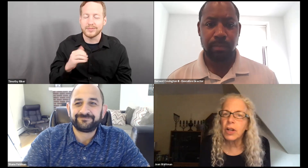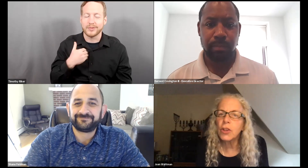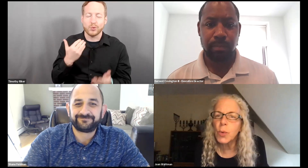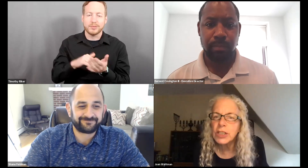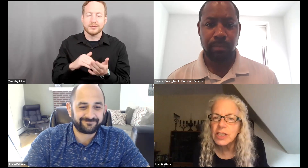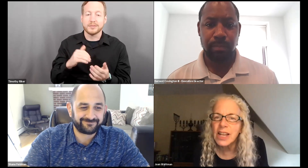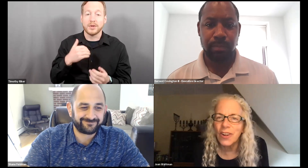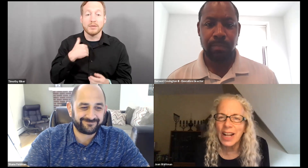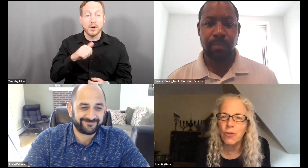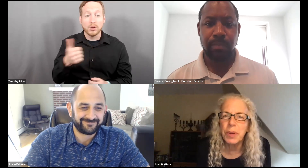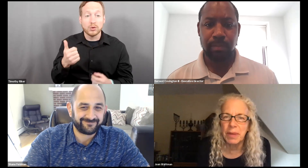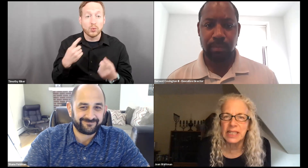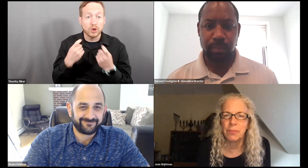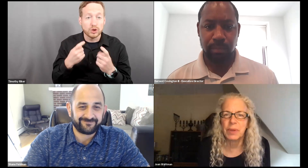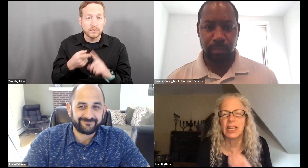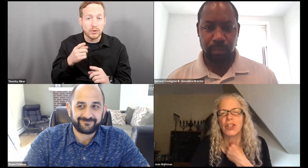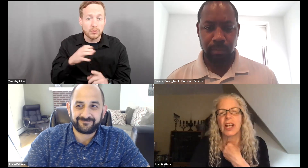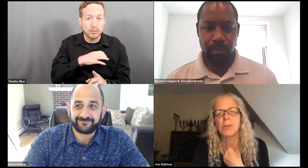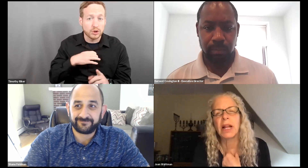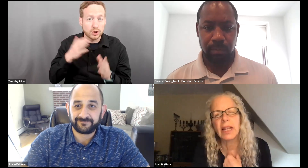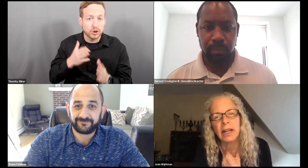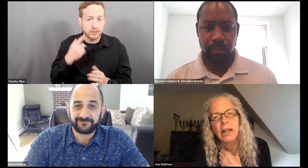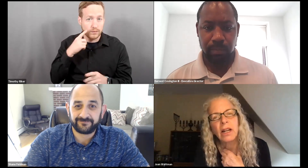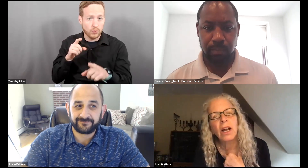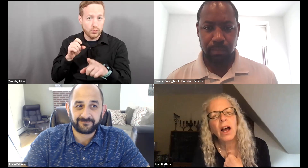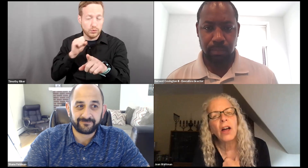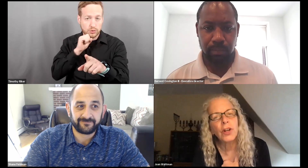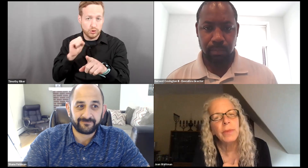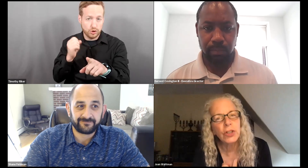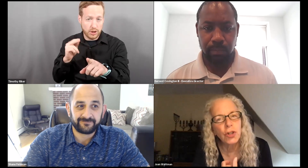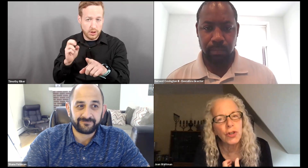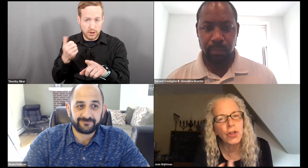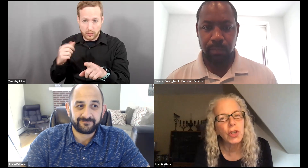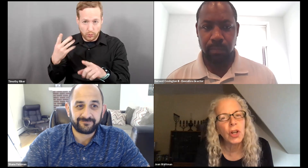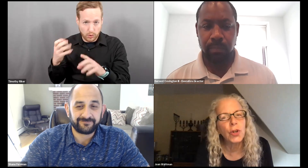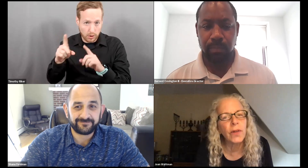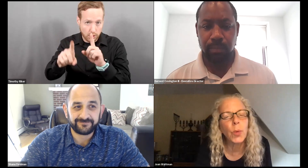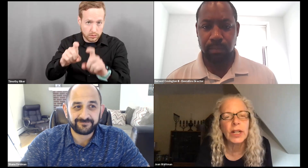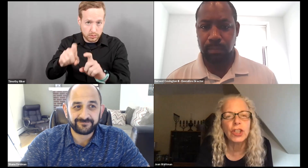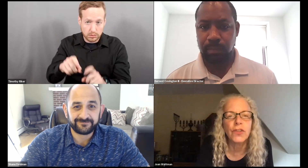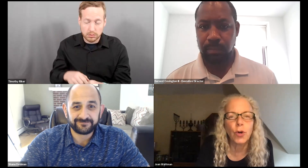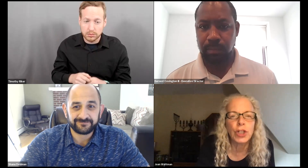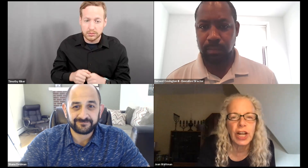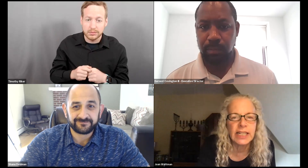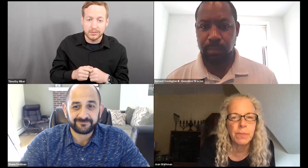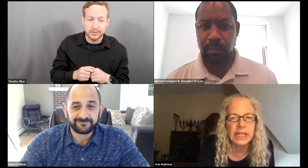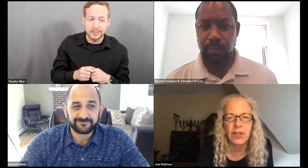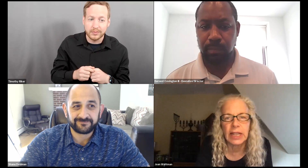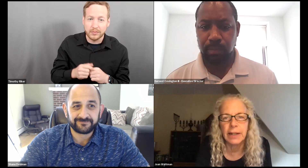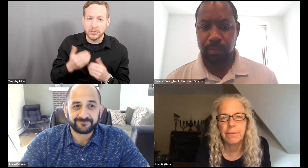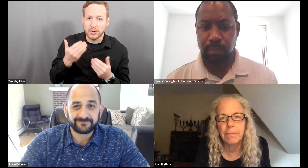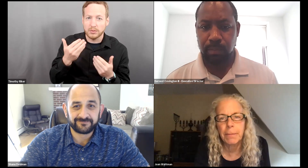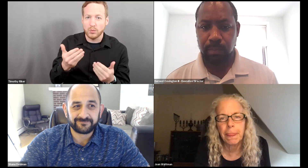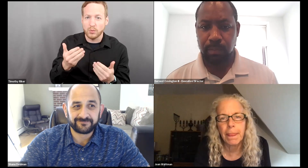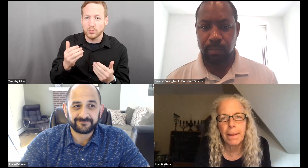Are there any other questions? Sorry, I'll repeat myself because I just got spotlighted. Other commissioners, do you have questions for Shane